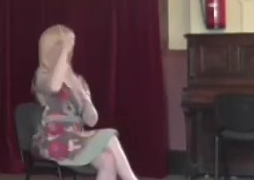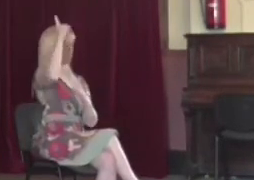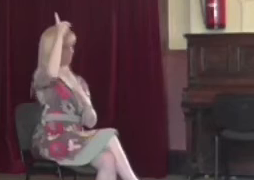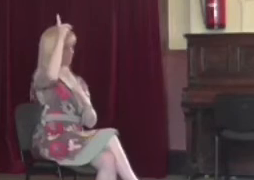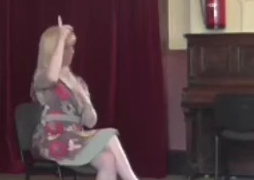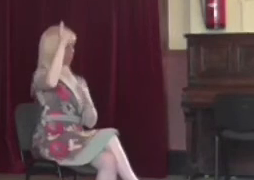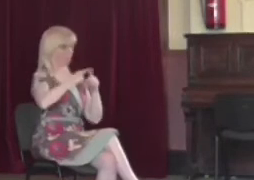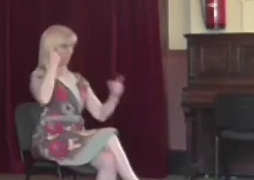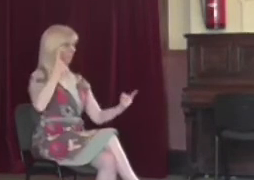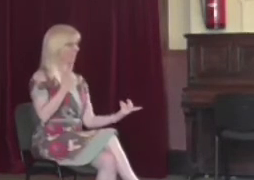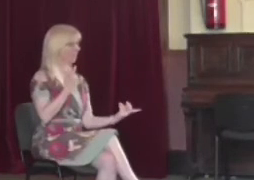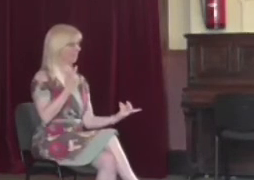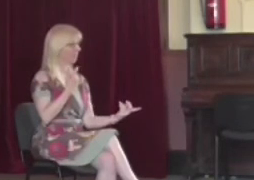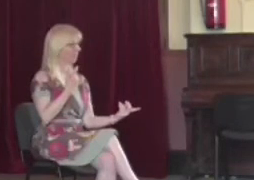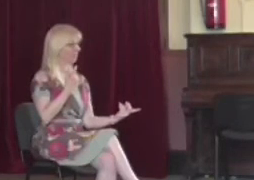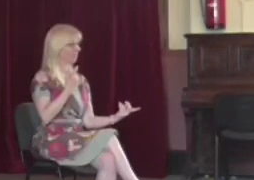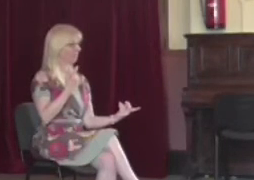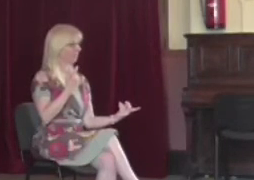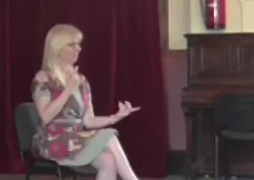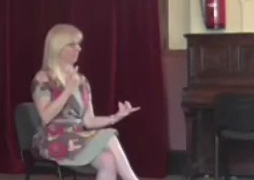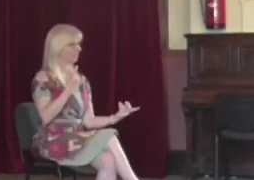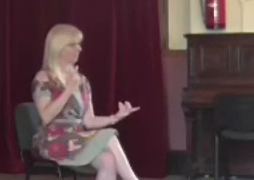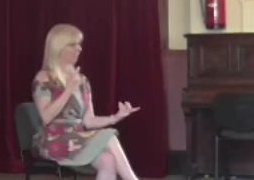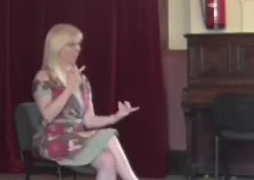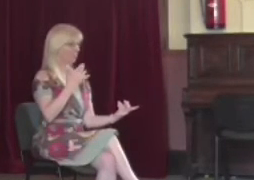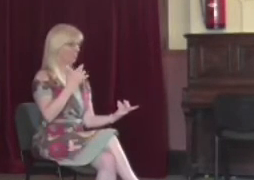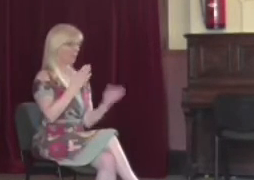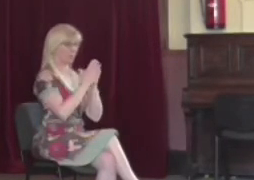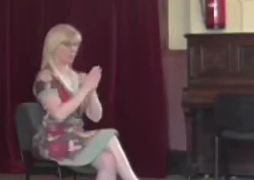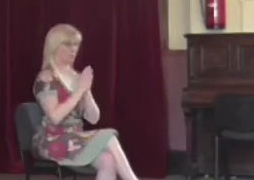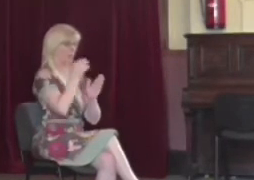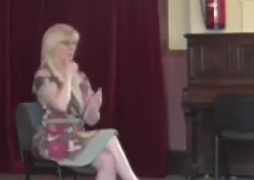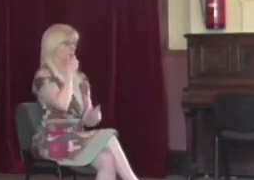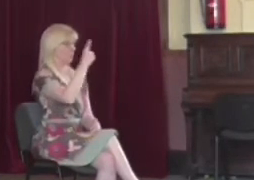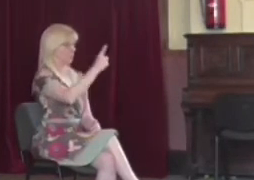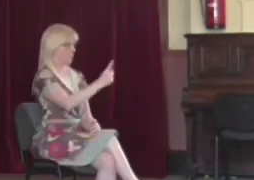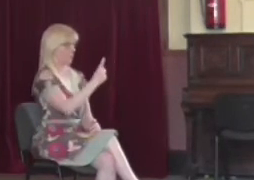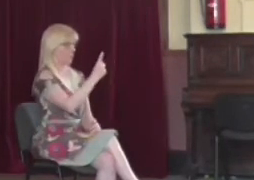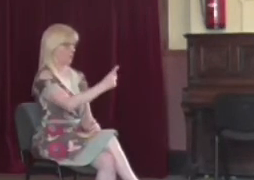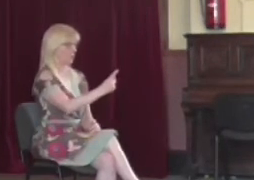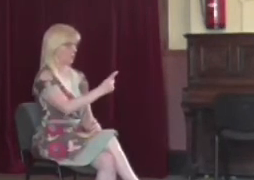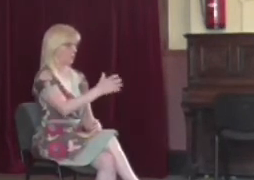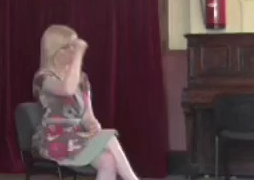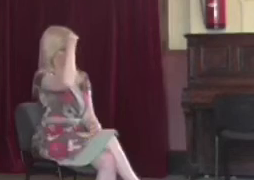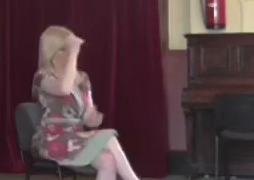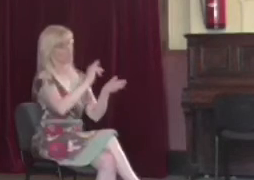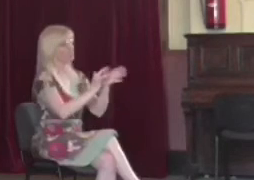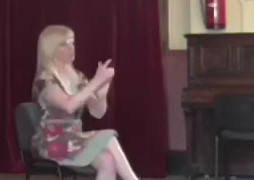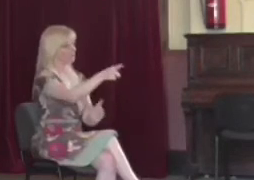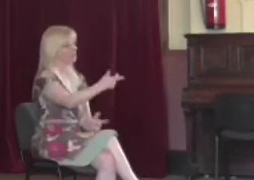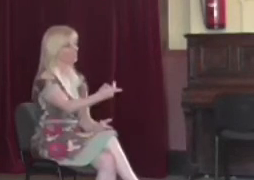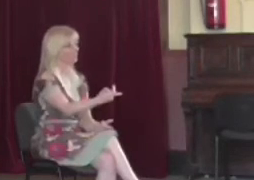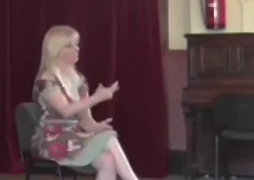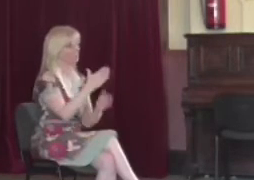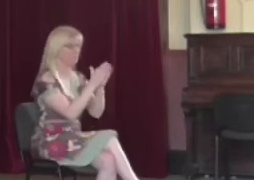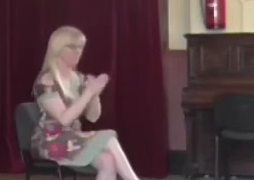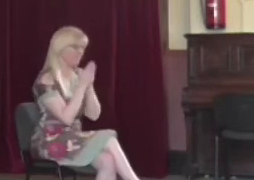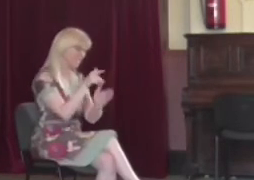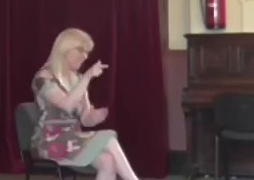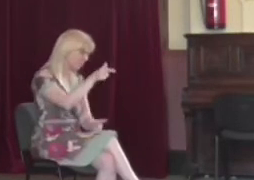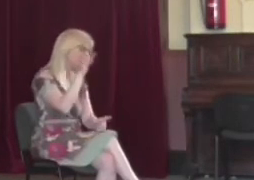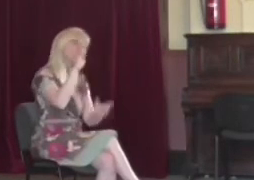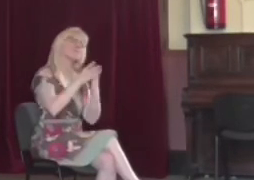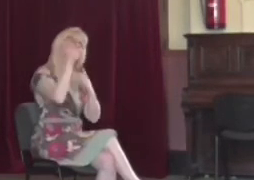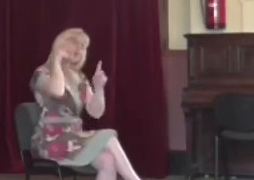offering. And the time for my departure is near. I have fought the good fight. I have finished